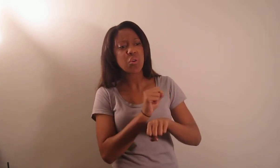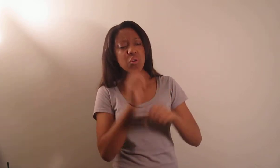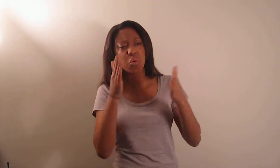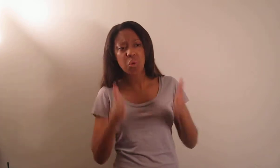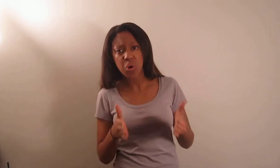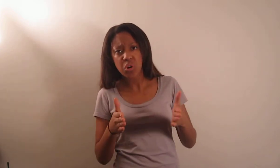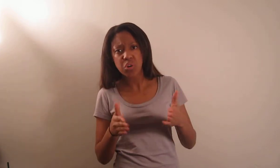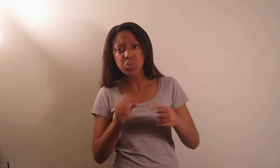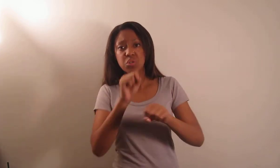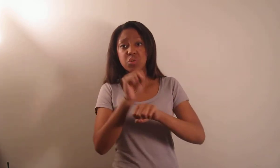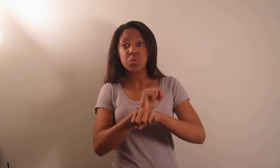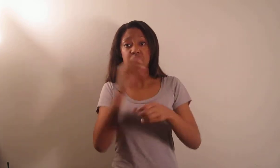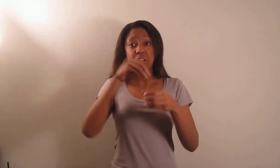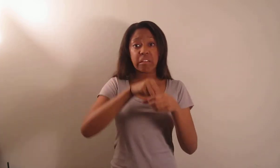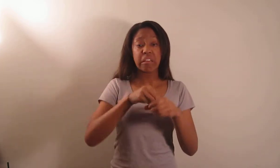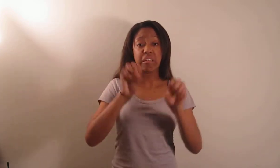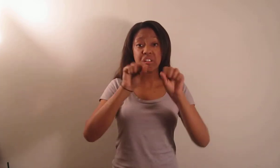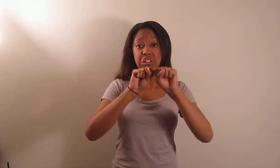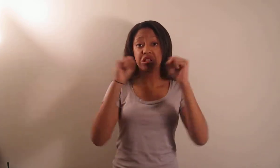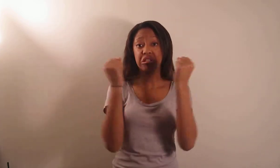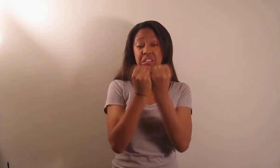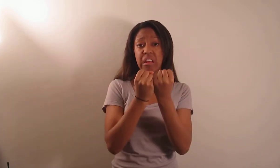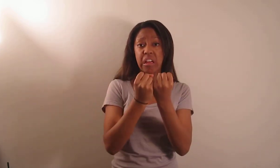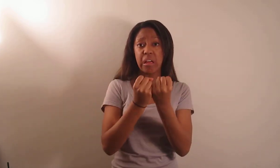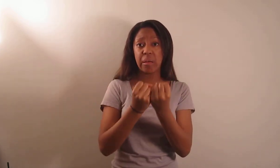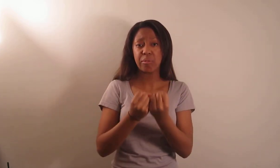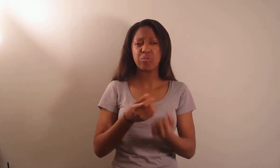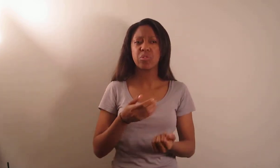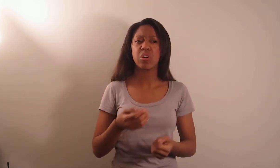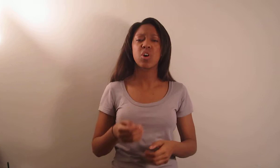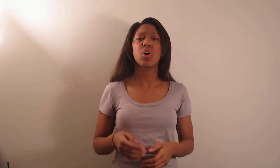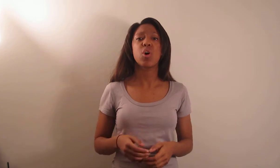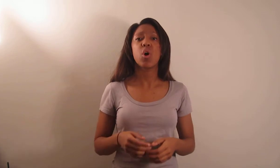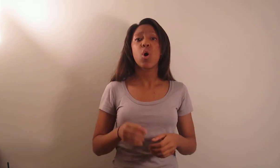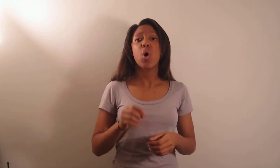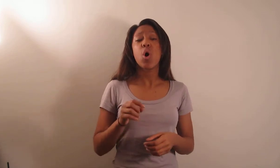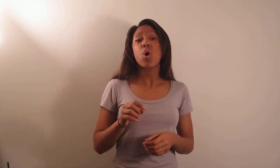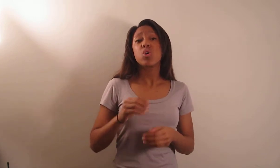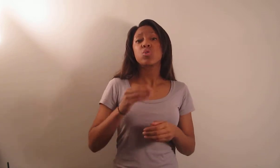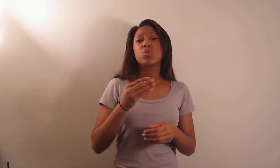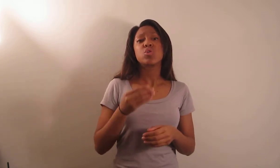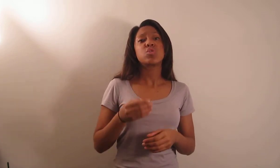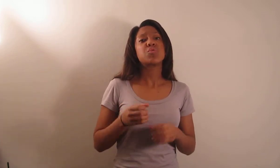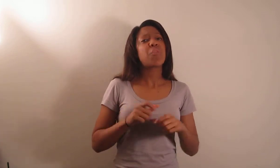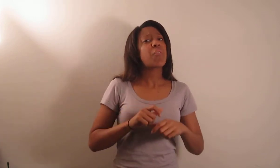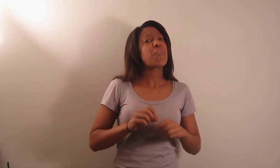their lives and not have government intervene? Most people would say no. There's a line.